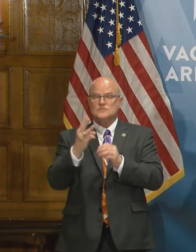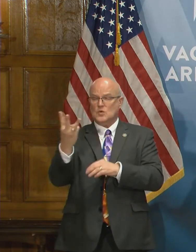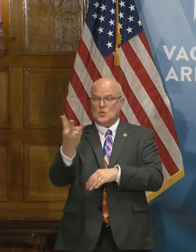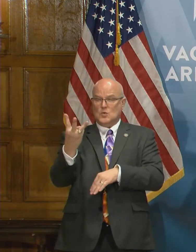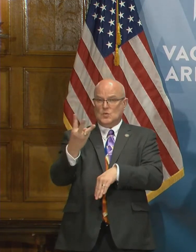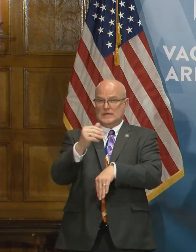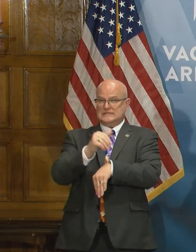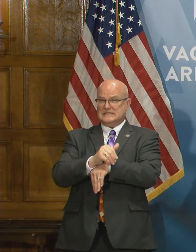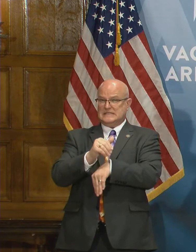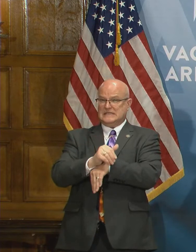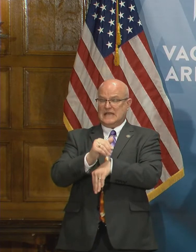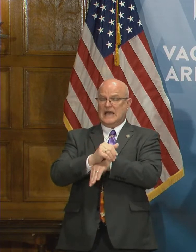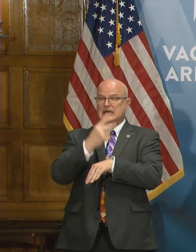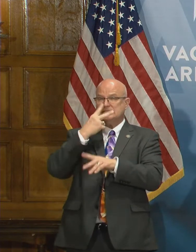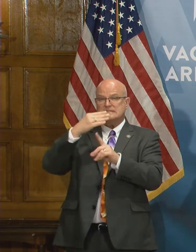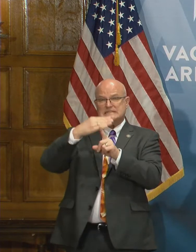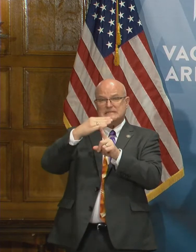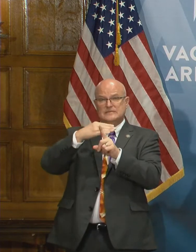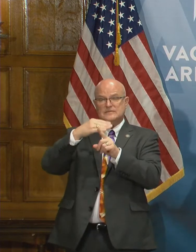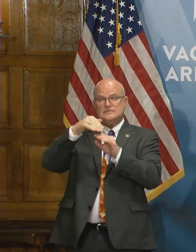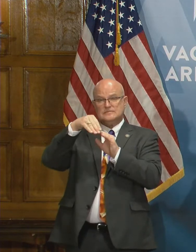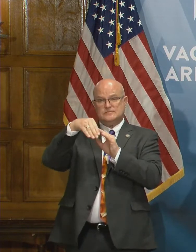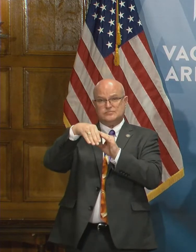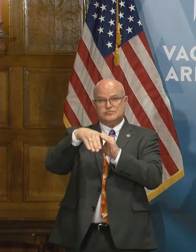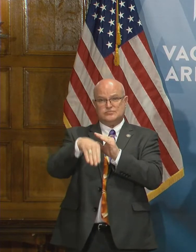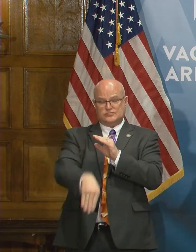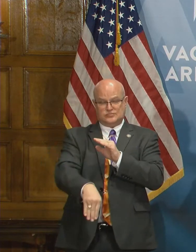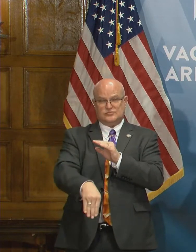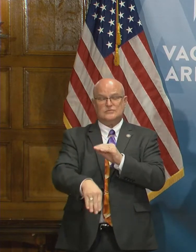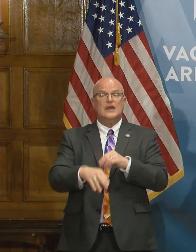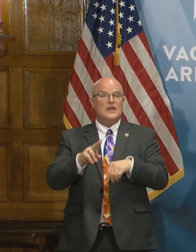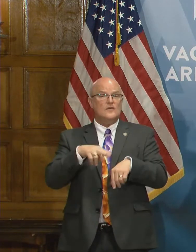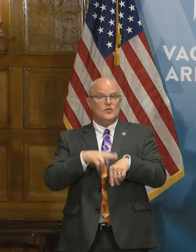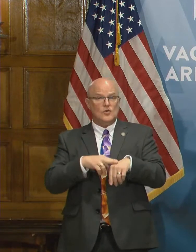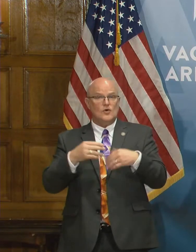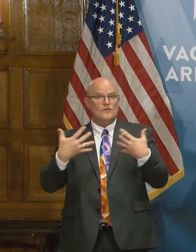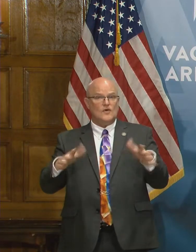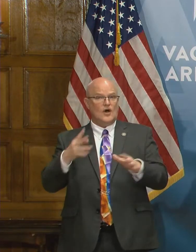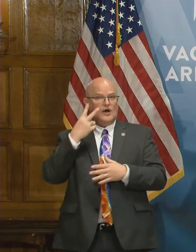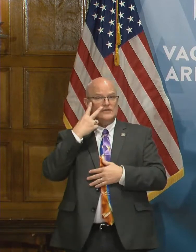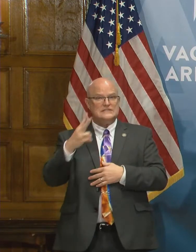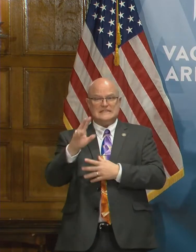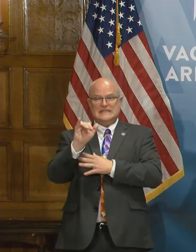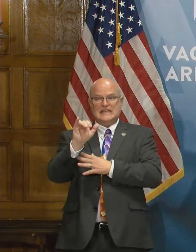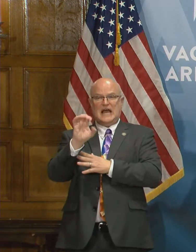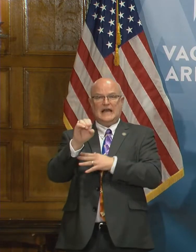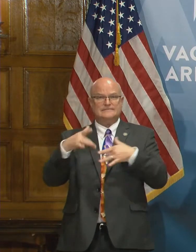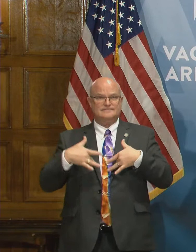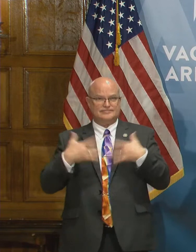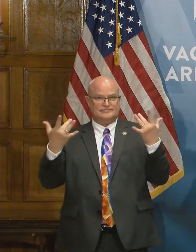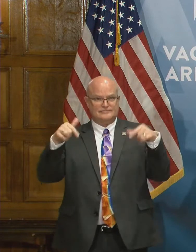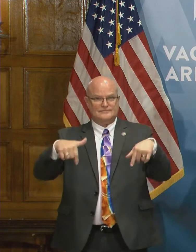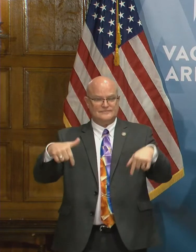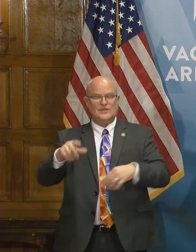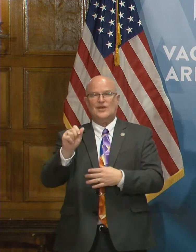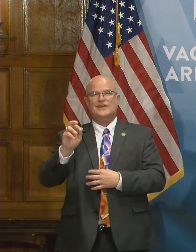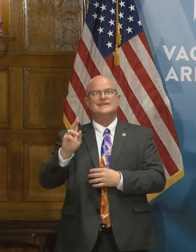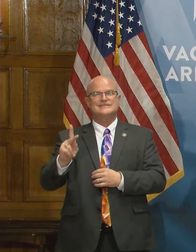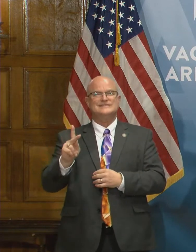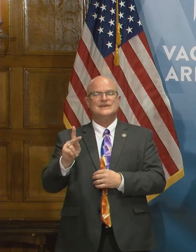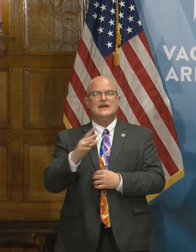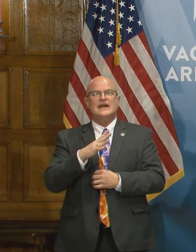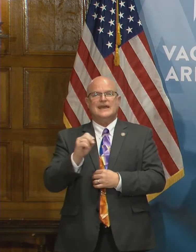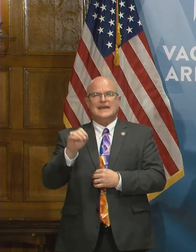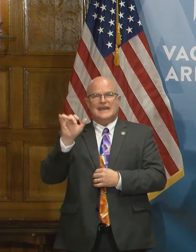night. We will see temperatures drop below freezing. And of course, we've all seen ice events in Arkansas,